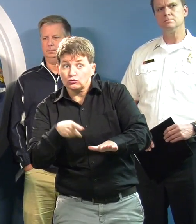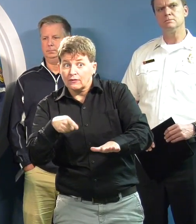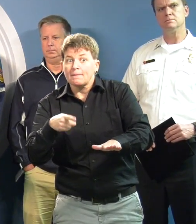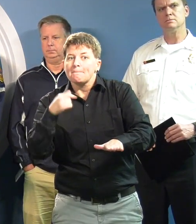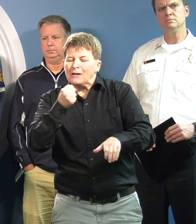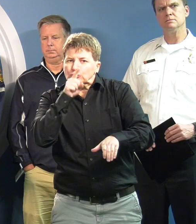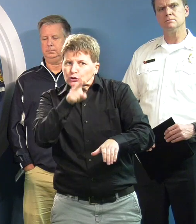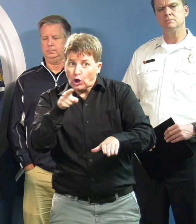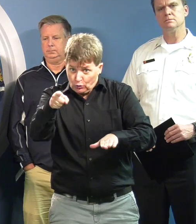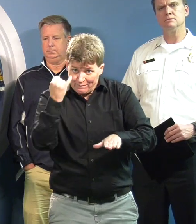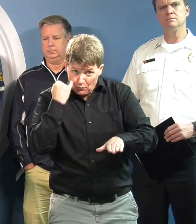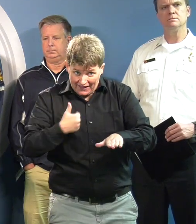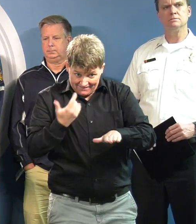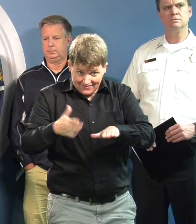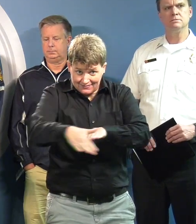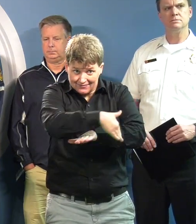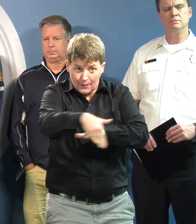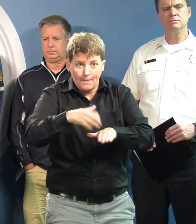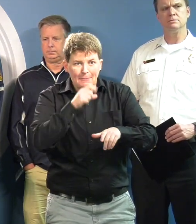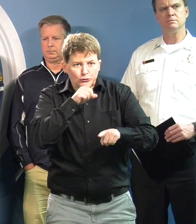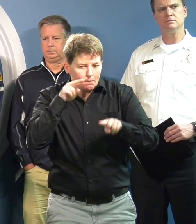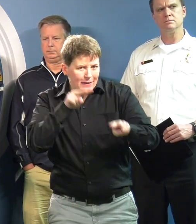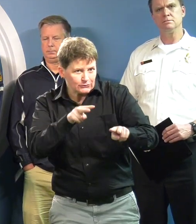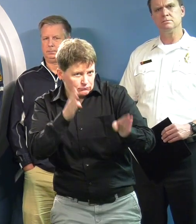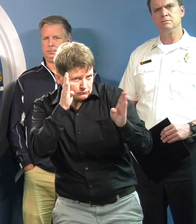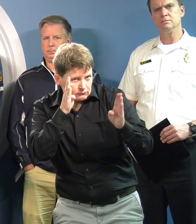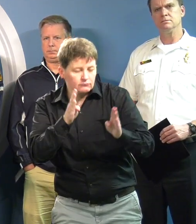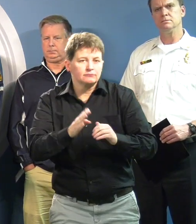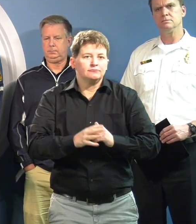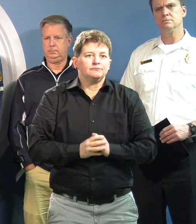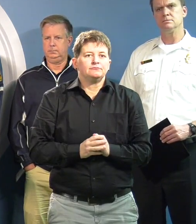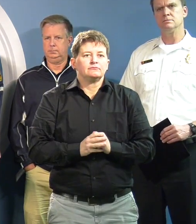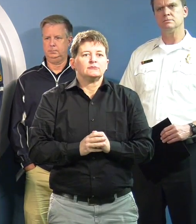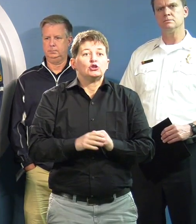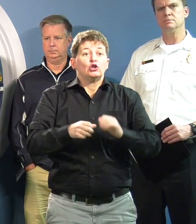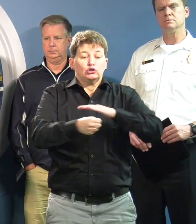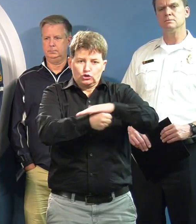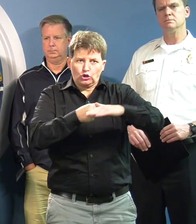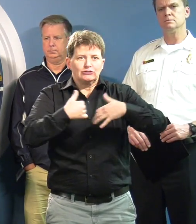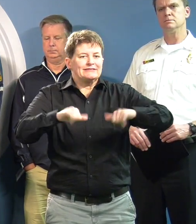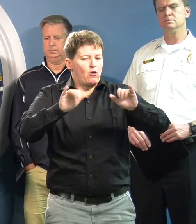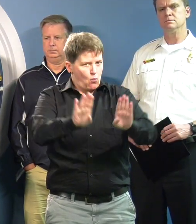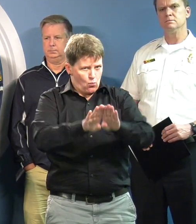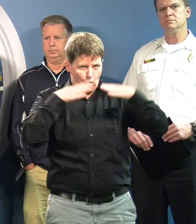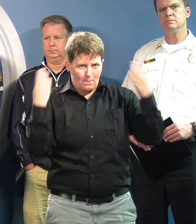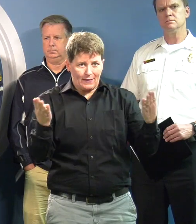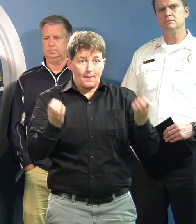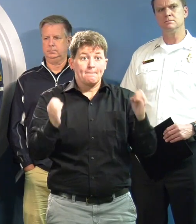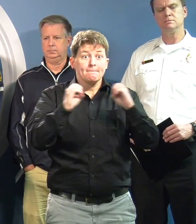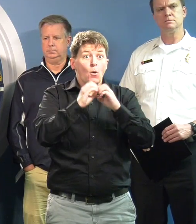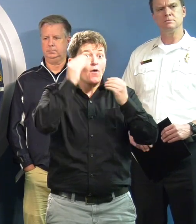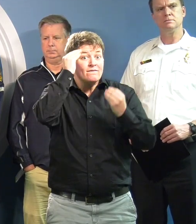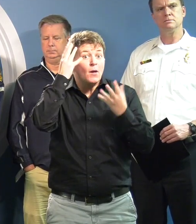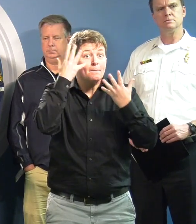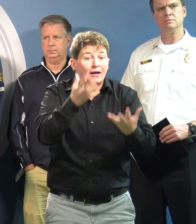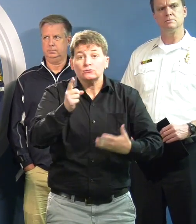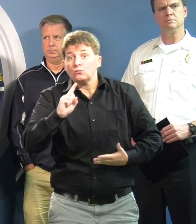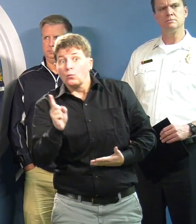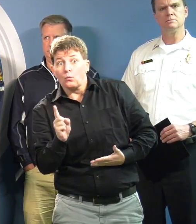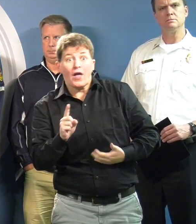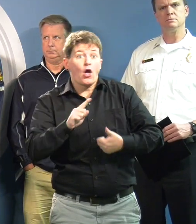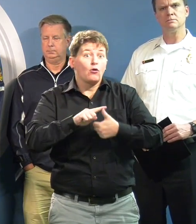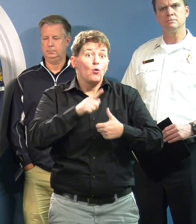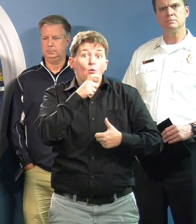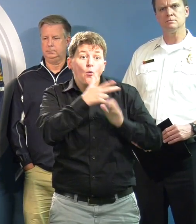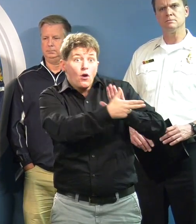shelters we opened 24 hours ago remain open to the public. For more information on where they're located and which are designated for pets and special needs,